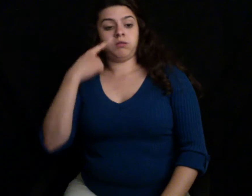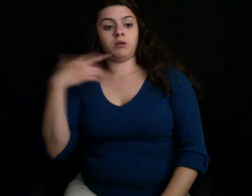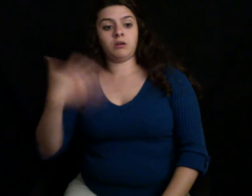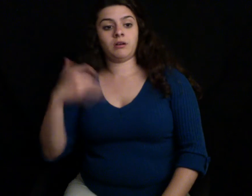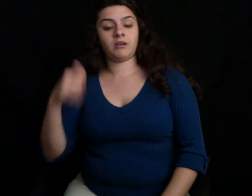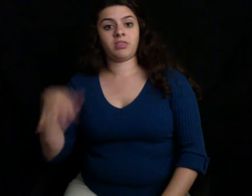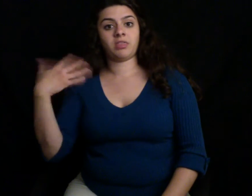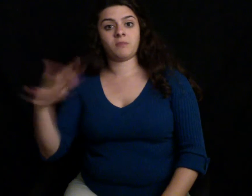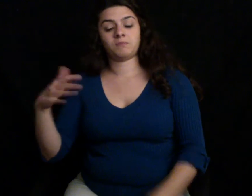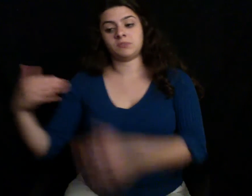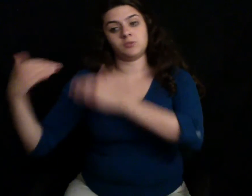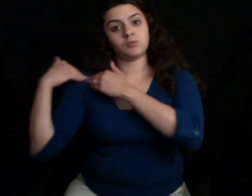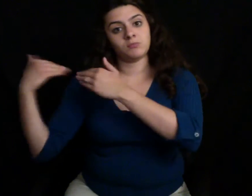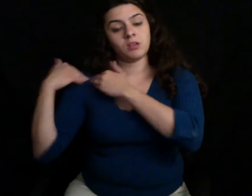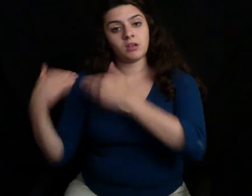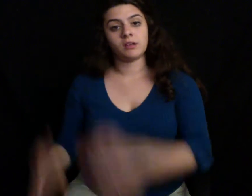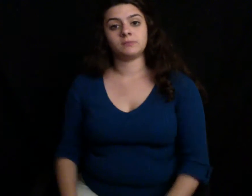of responsibility. So when she